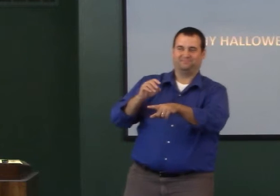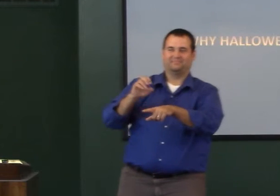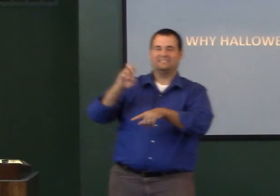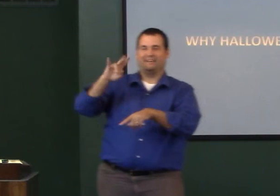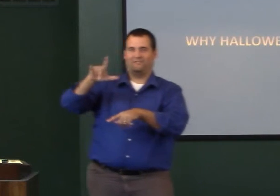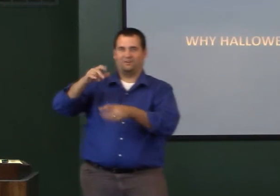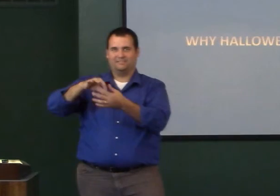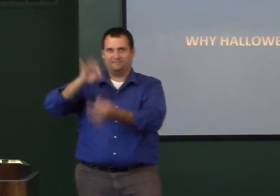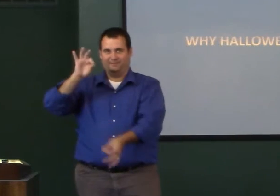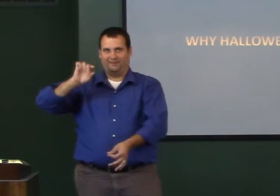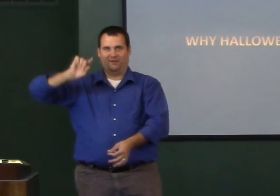country.